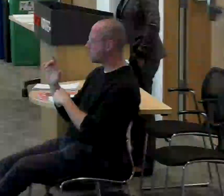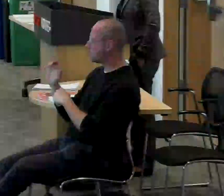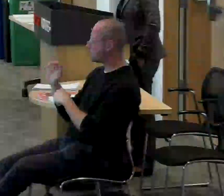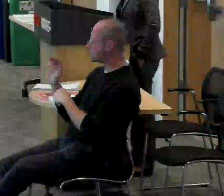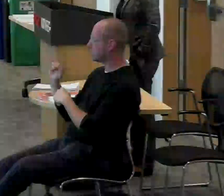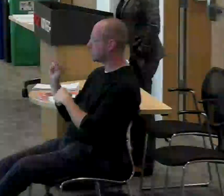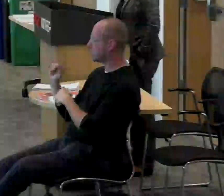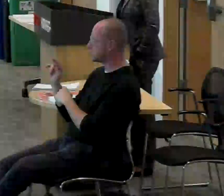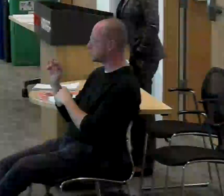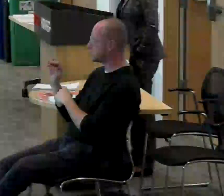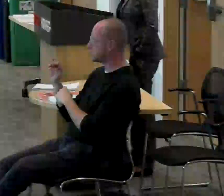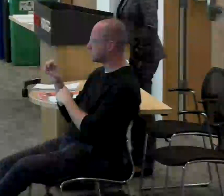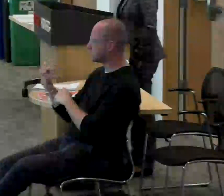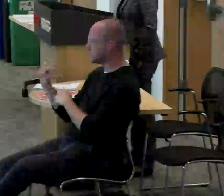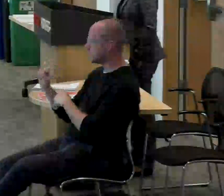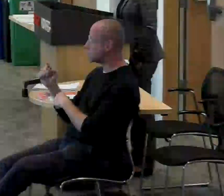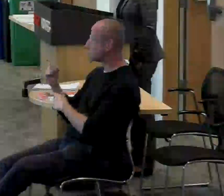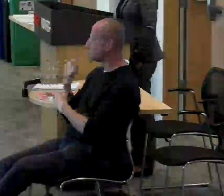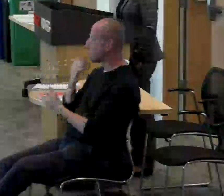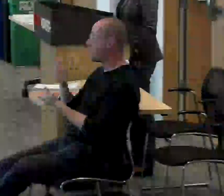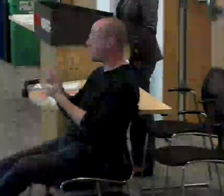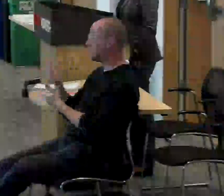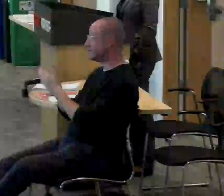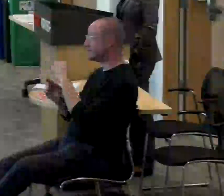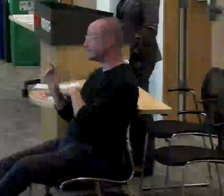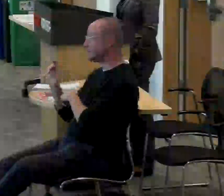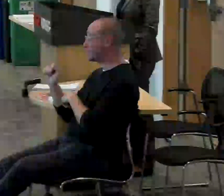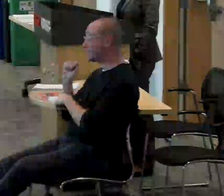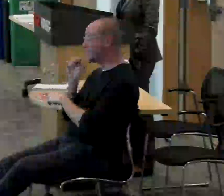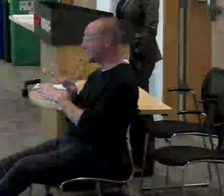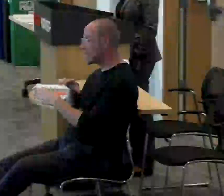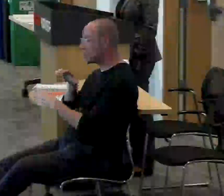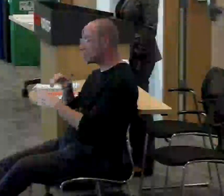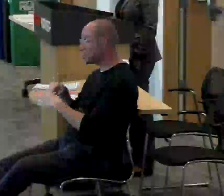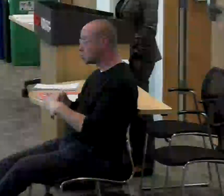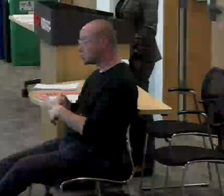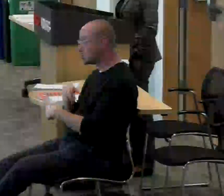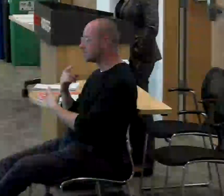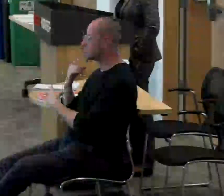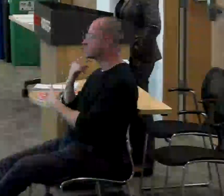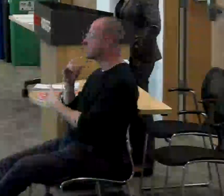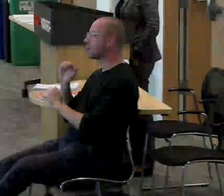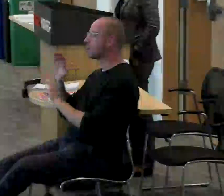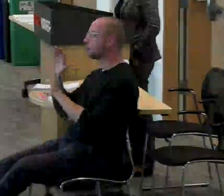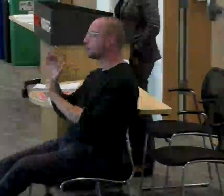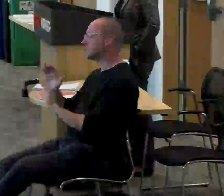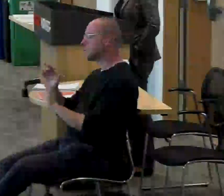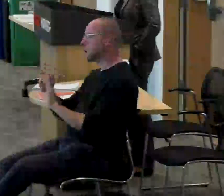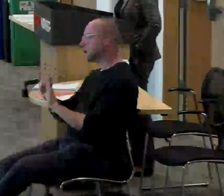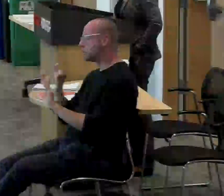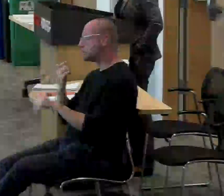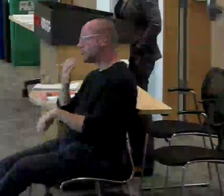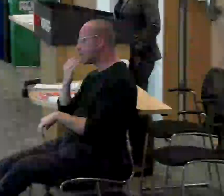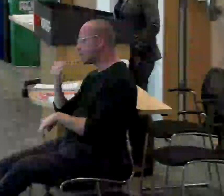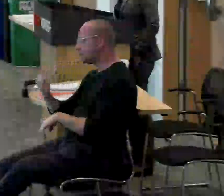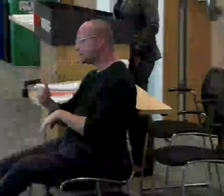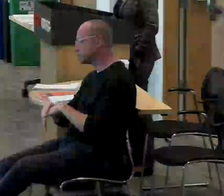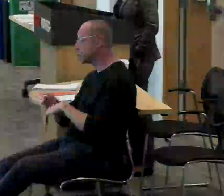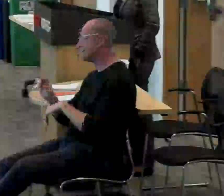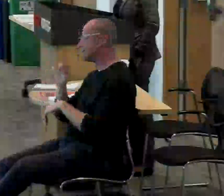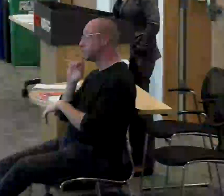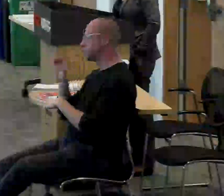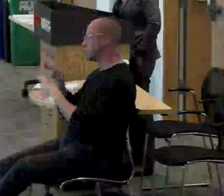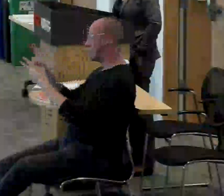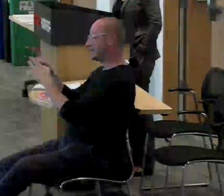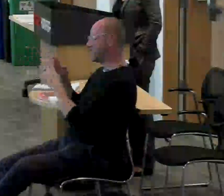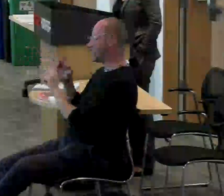great question. And so that is actually pulled directly from the federal law. That's the federal law definition